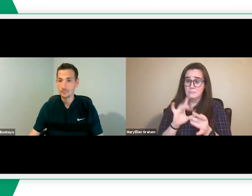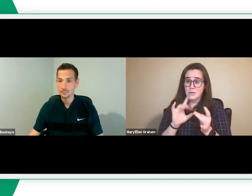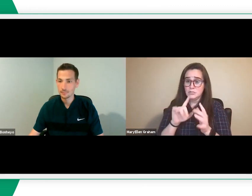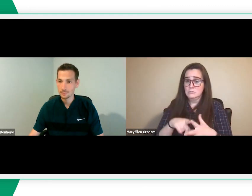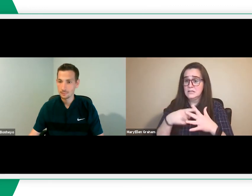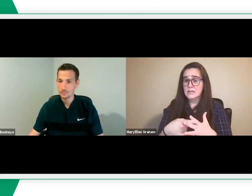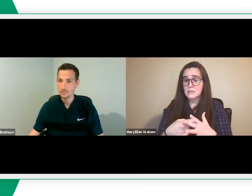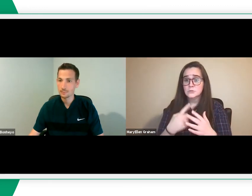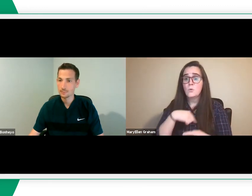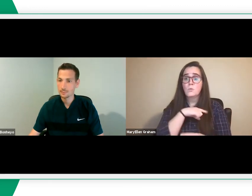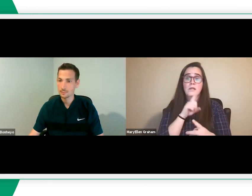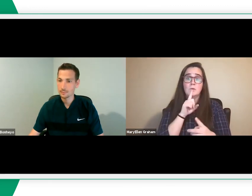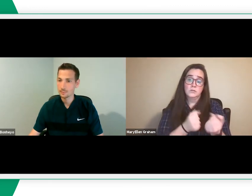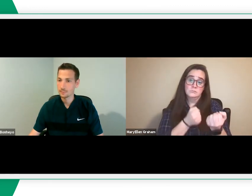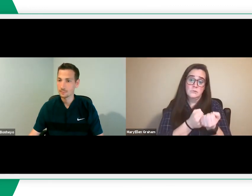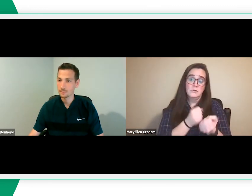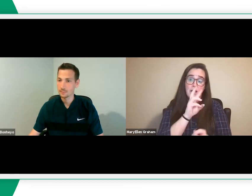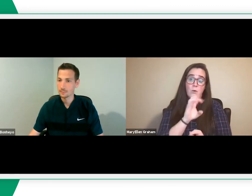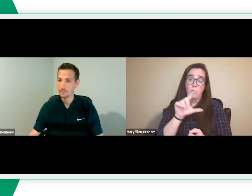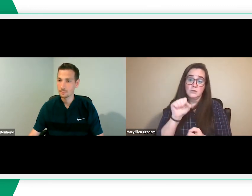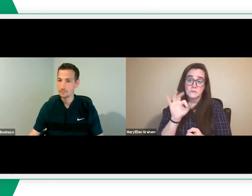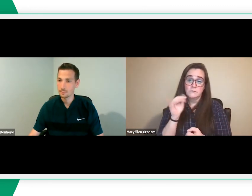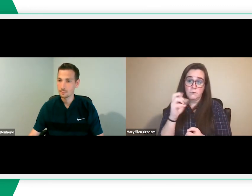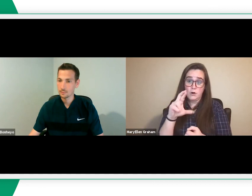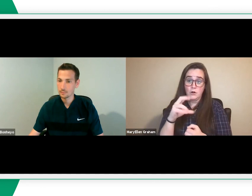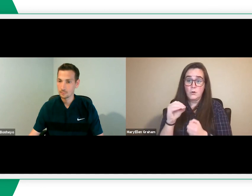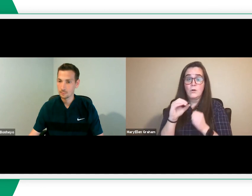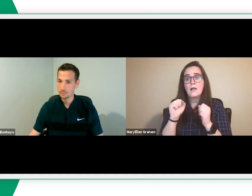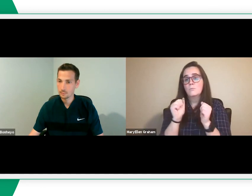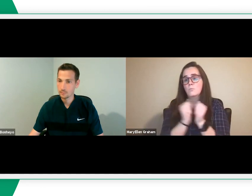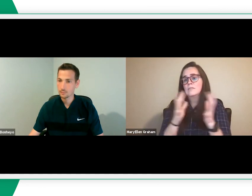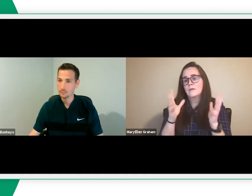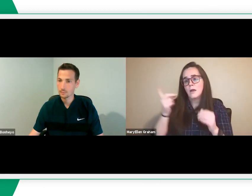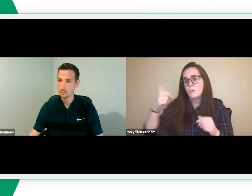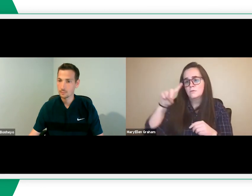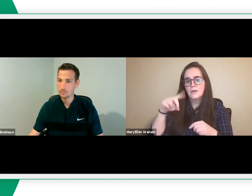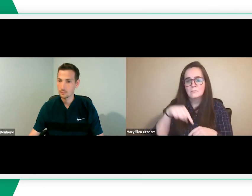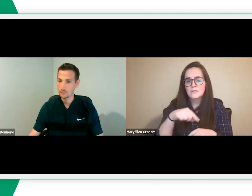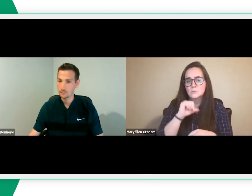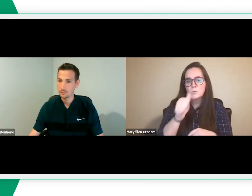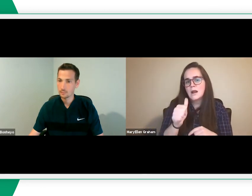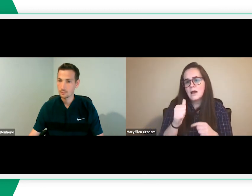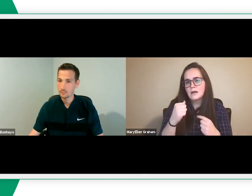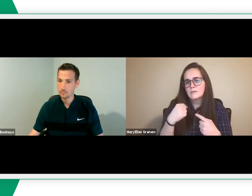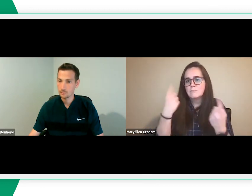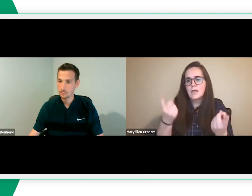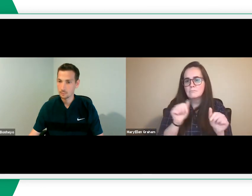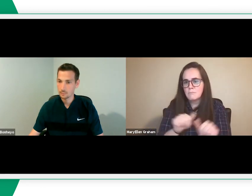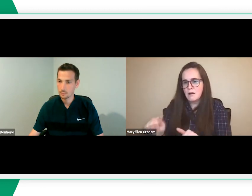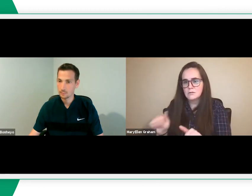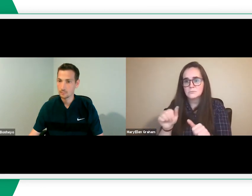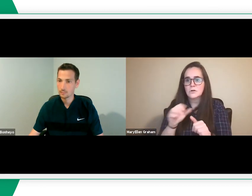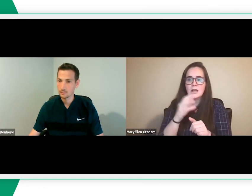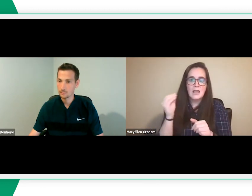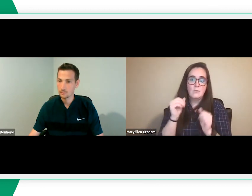And then once again, as Todd mentioned in the beginning, we want to thank our sponsor, Wells Fargo. Without Wells